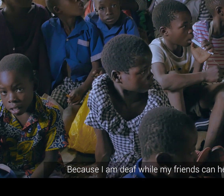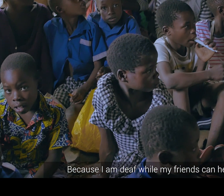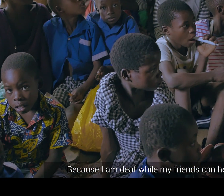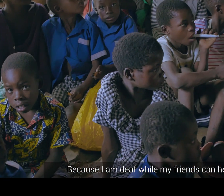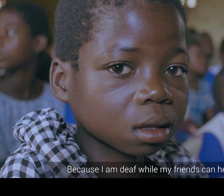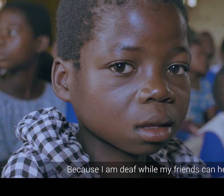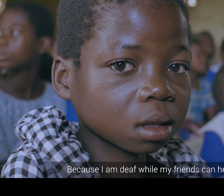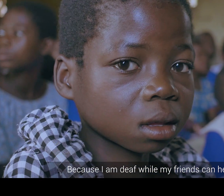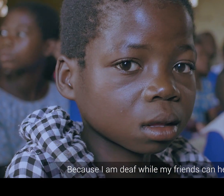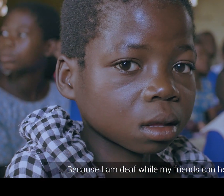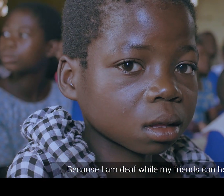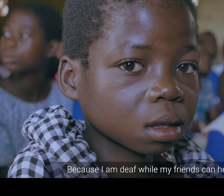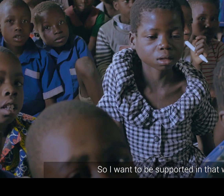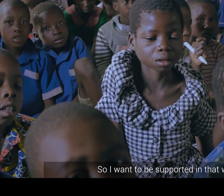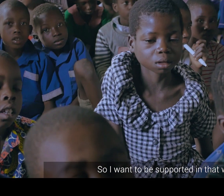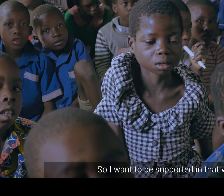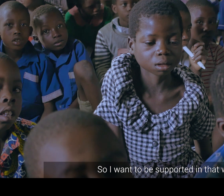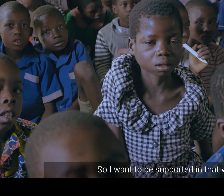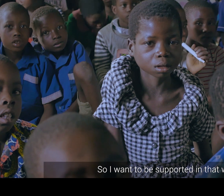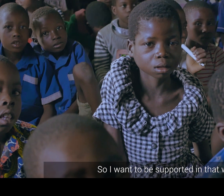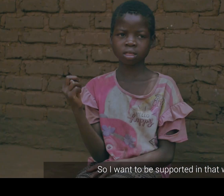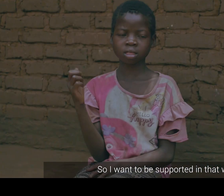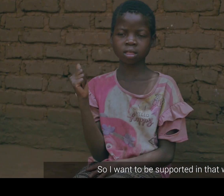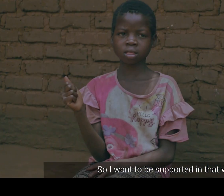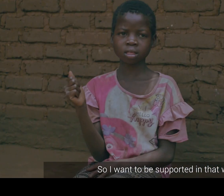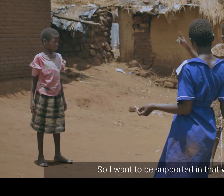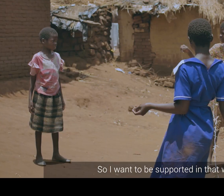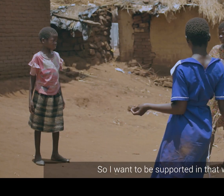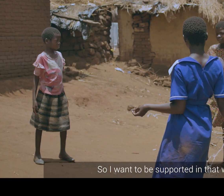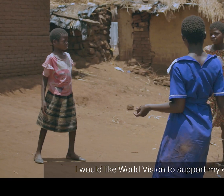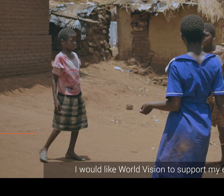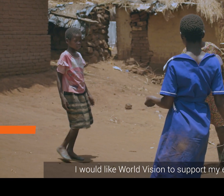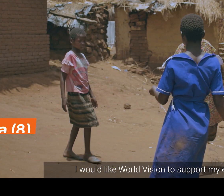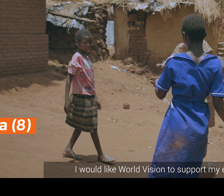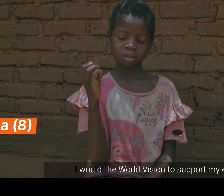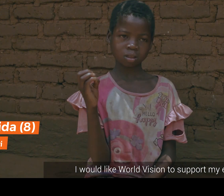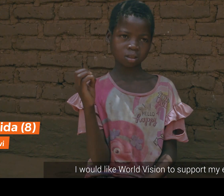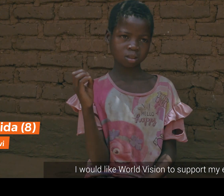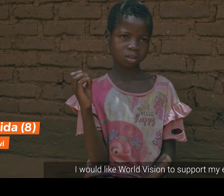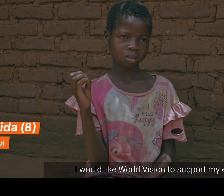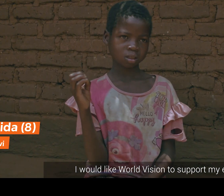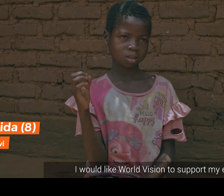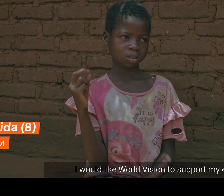azanga enara alibe ndinafuna ra ntandiza ngari mene po ndimafuna our